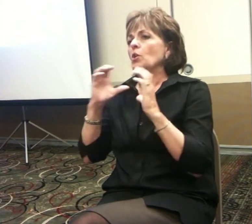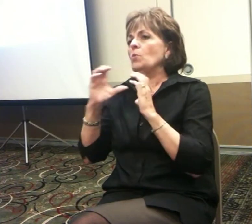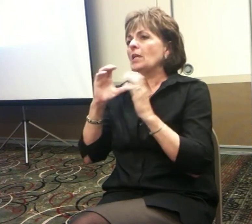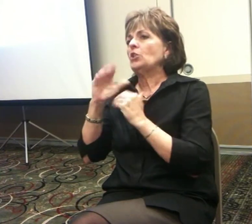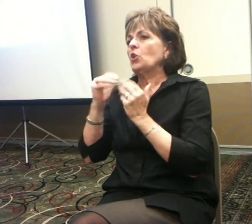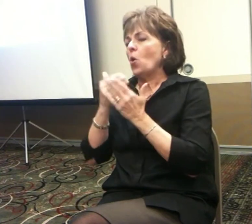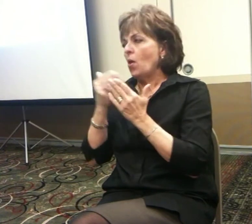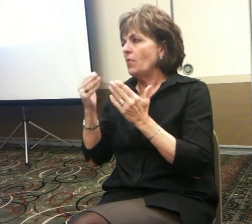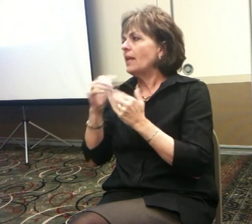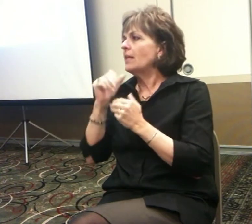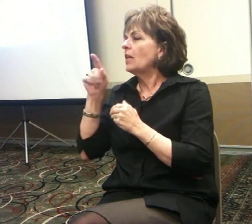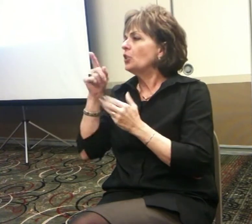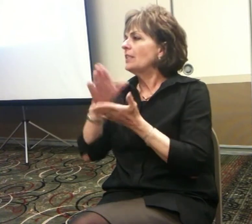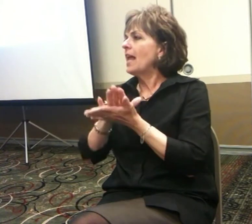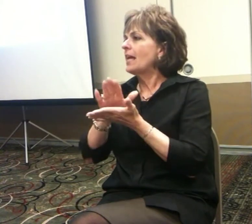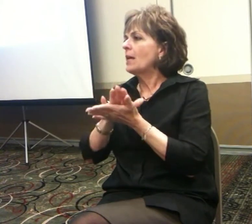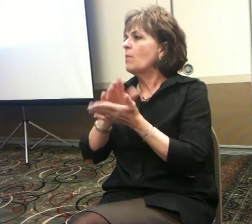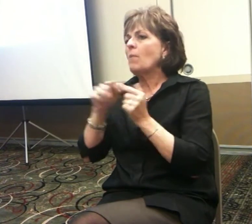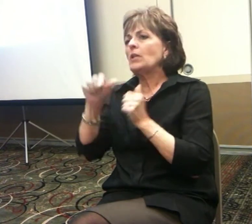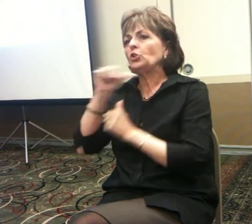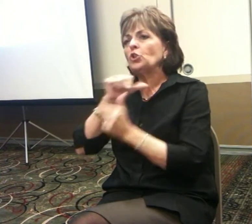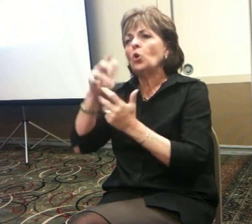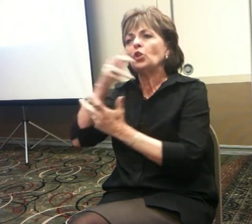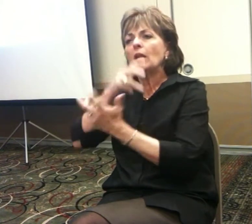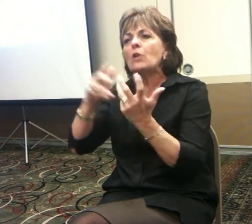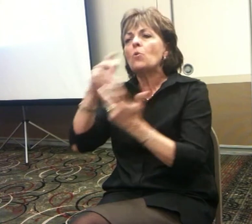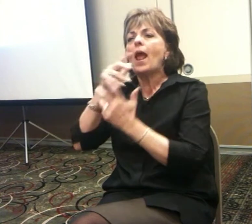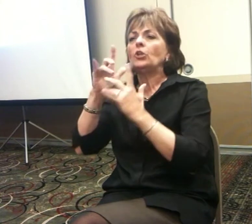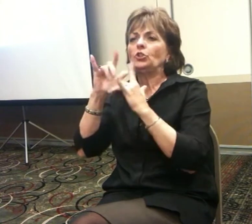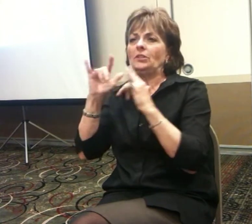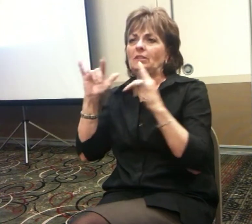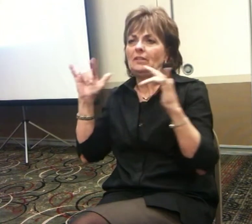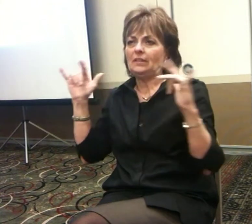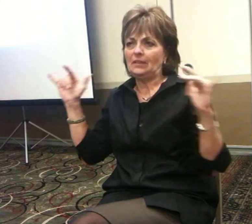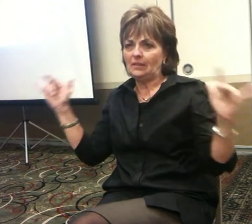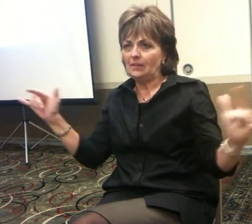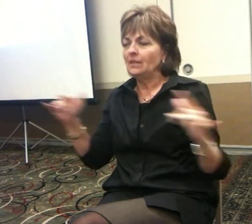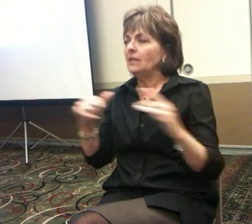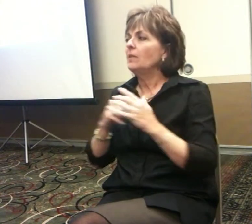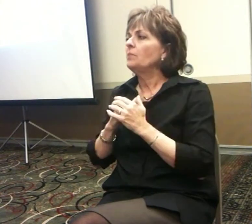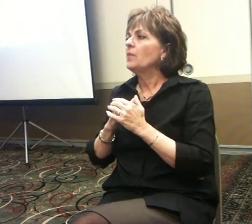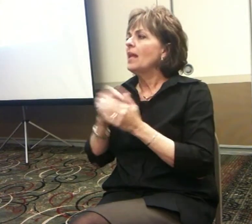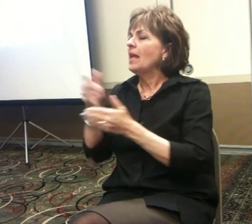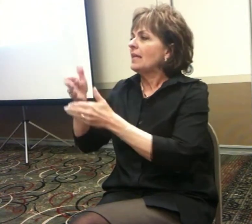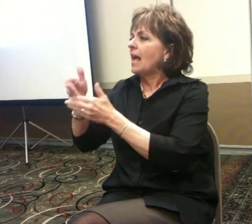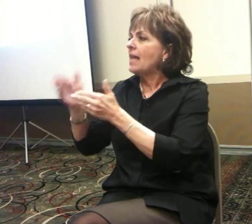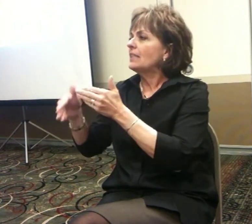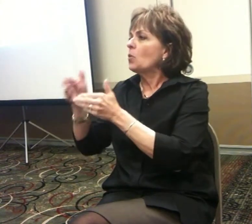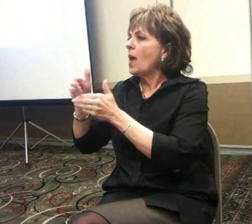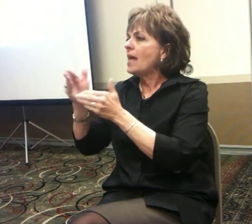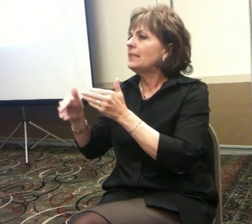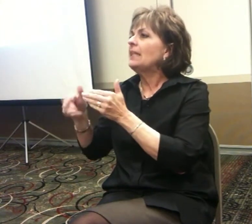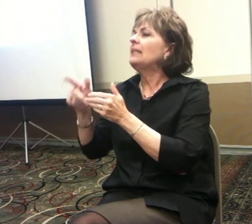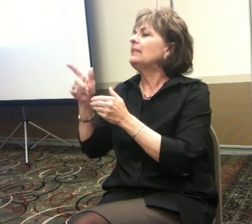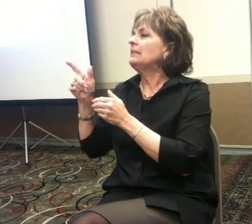not just academics, it's a matter of social interaction and everything else, all right? And consequence of plan, ignore, and removal from class. What do both of